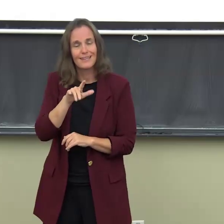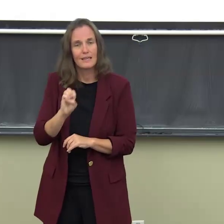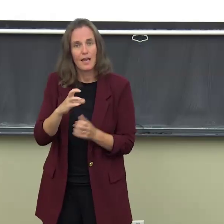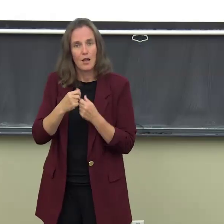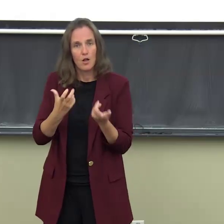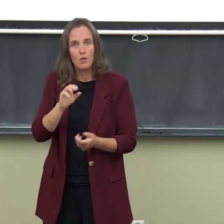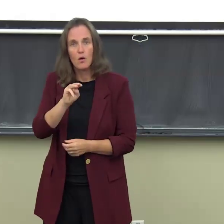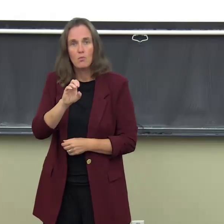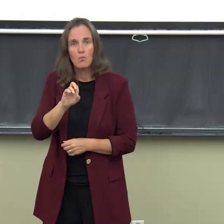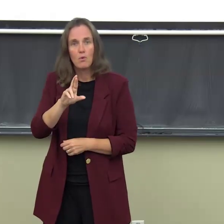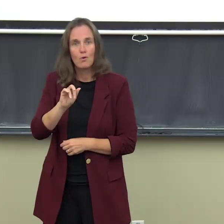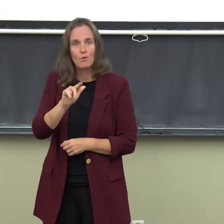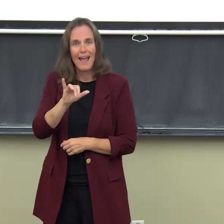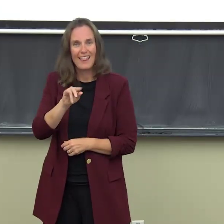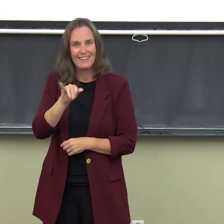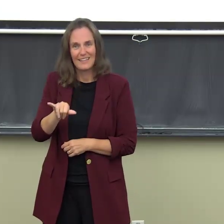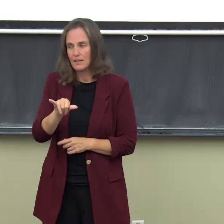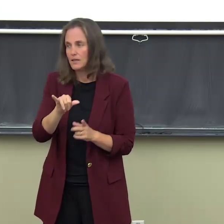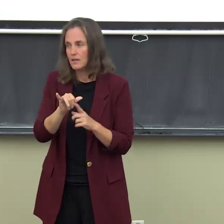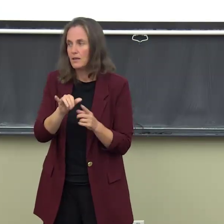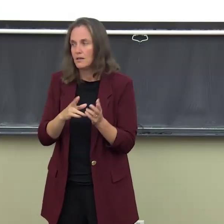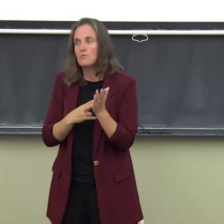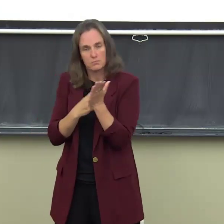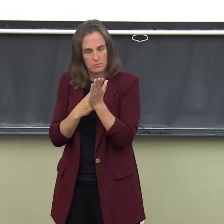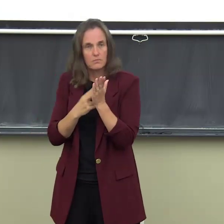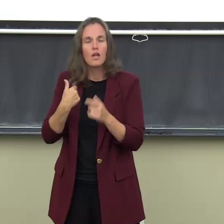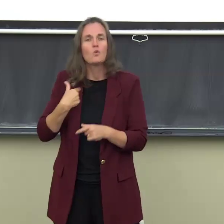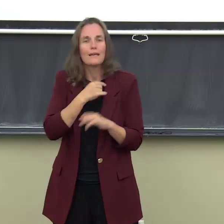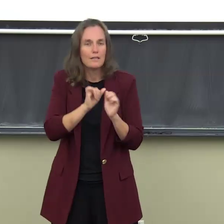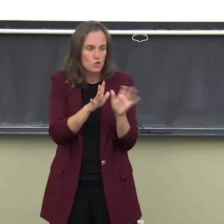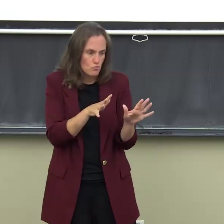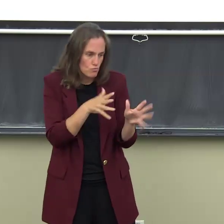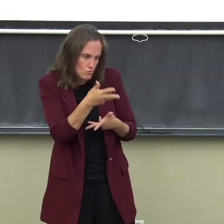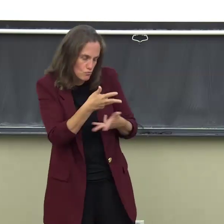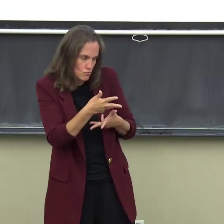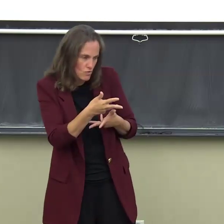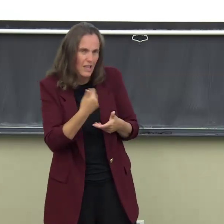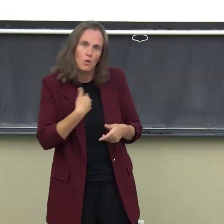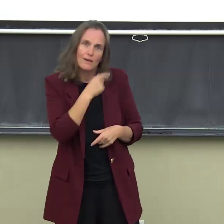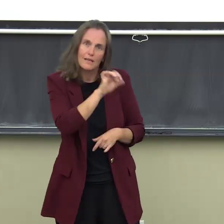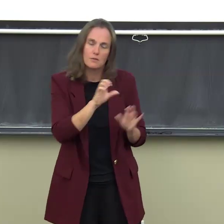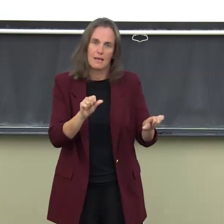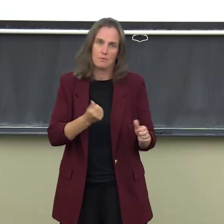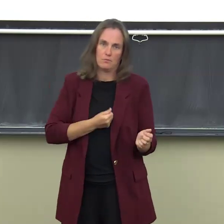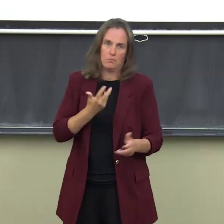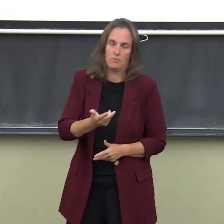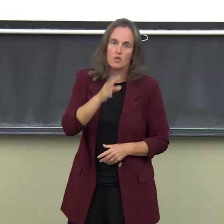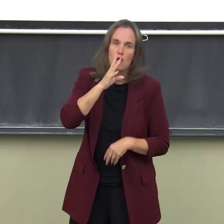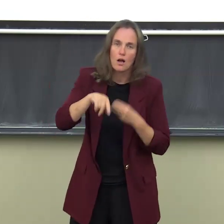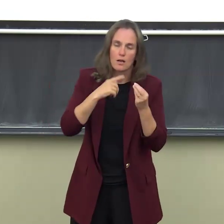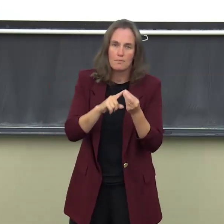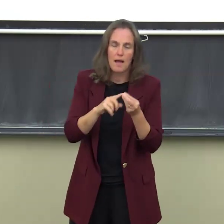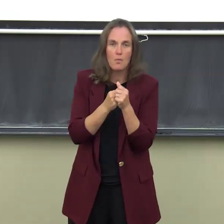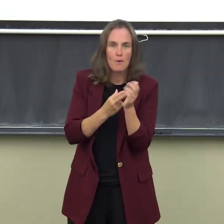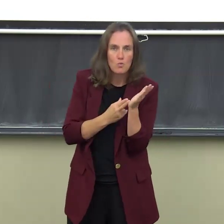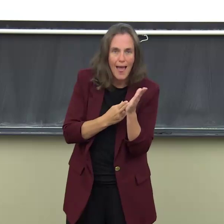like be able to tango with these things in a way that like, or at least be able to talk about morality and spirituality,